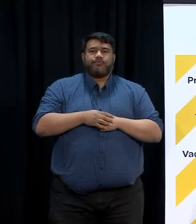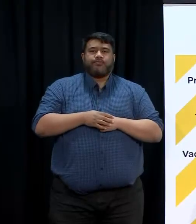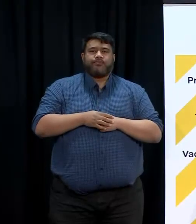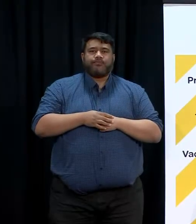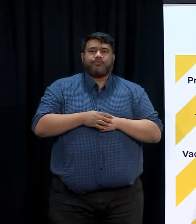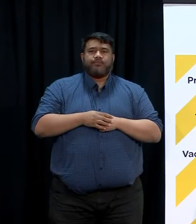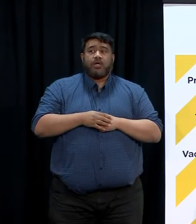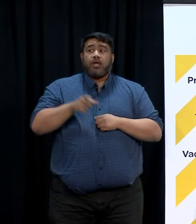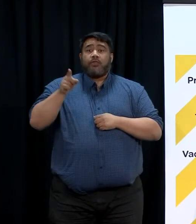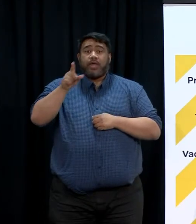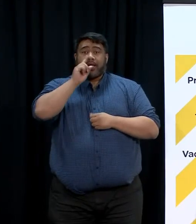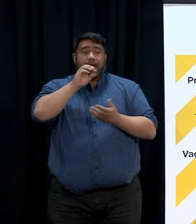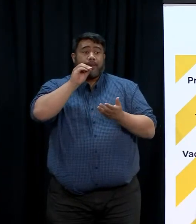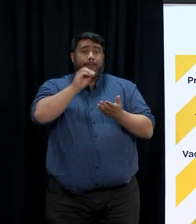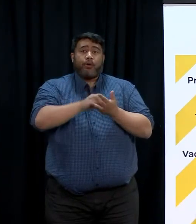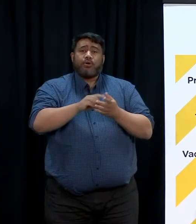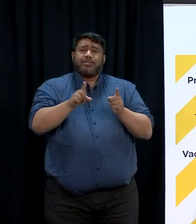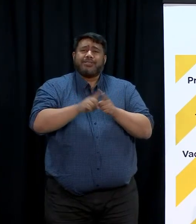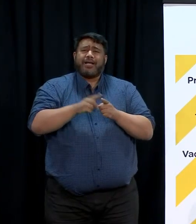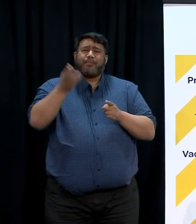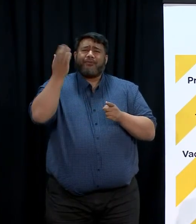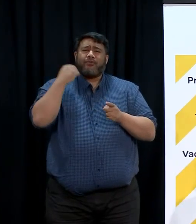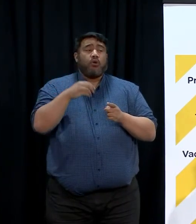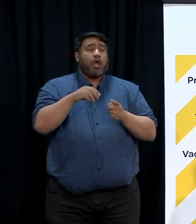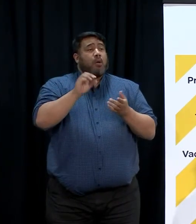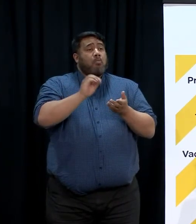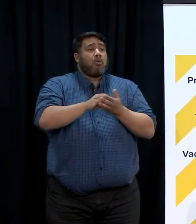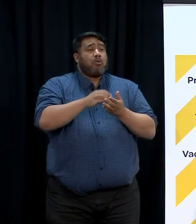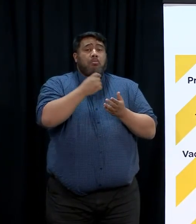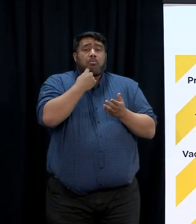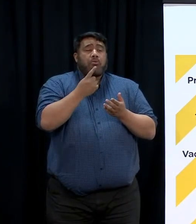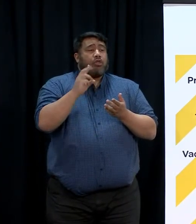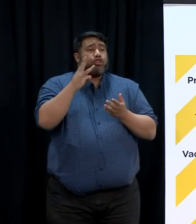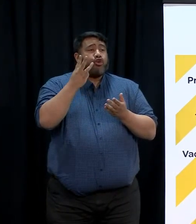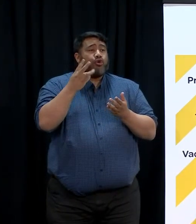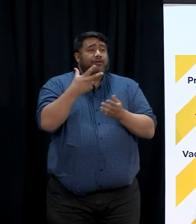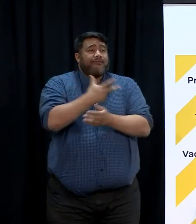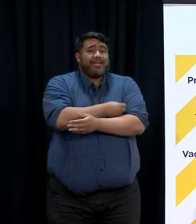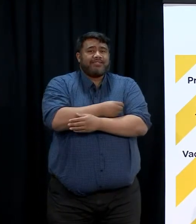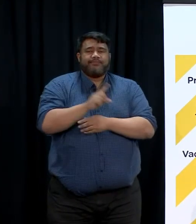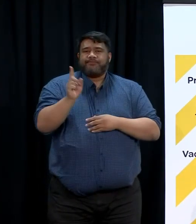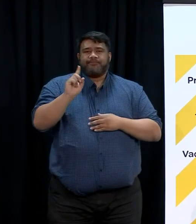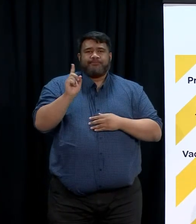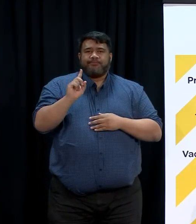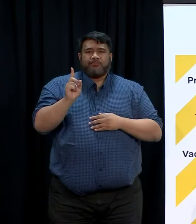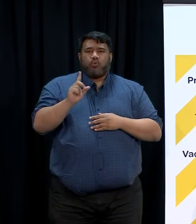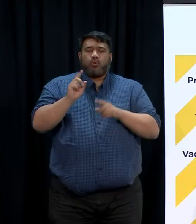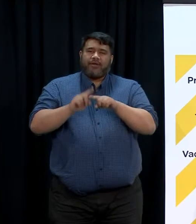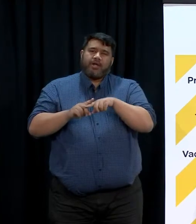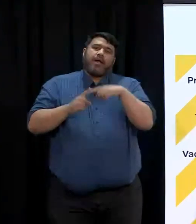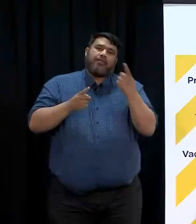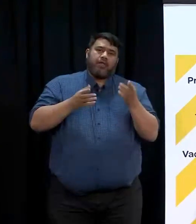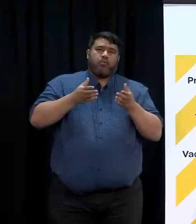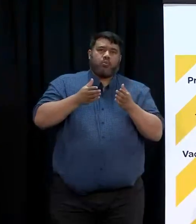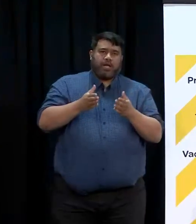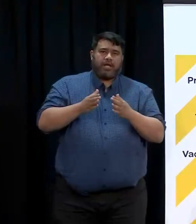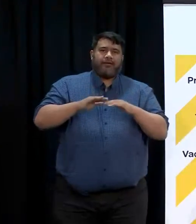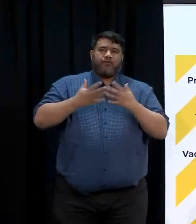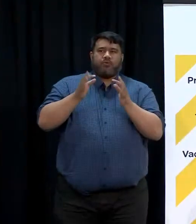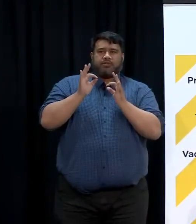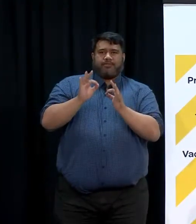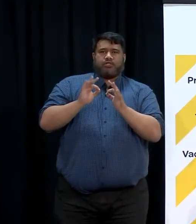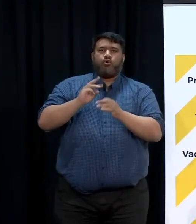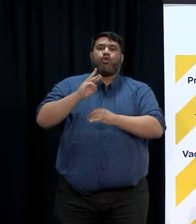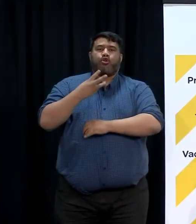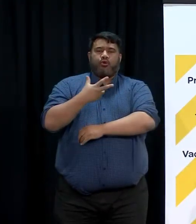using the Book My Vaccine approach. So you will not be able to book a 3rd vaccine on the Book My Vaccine website.